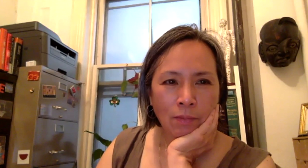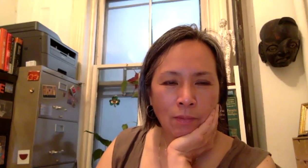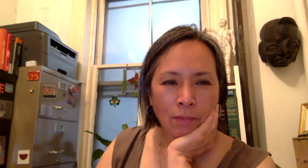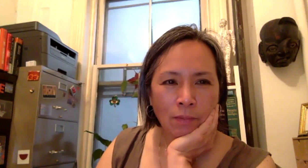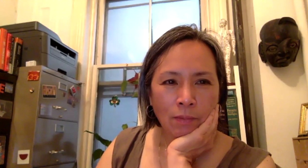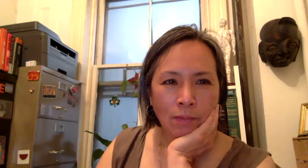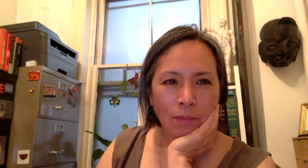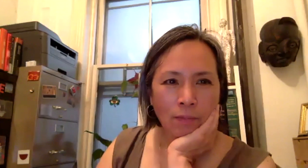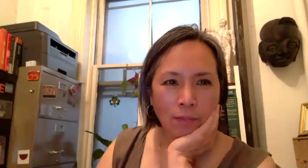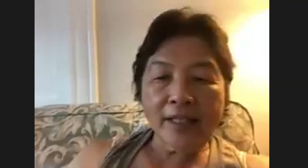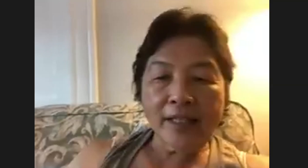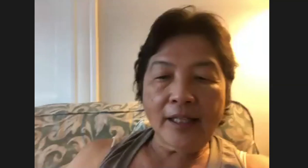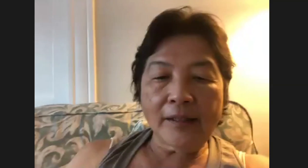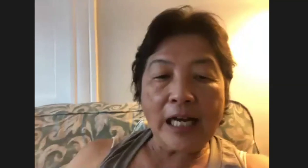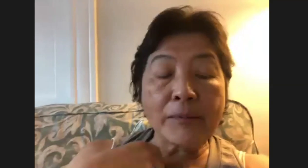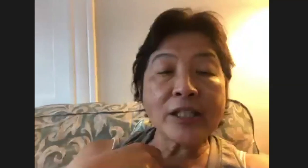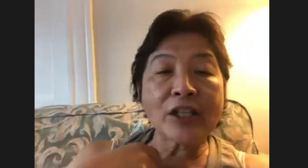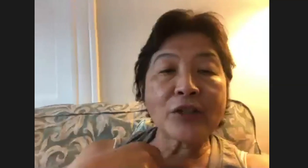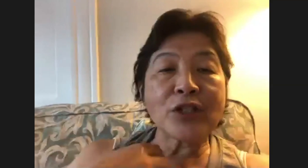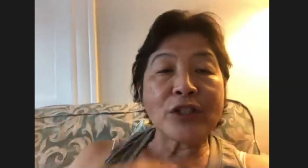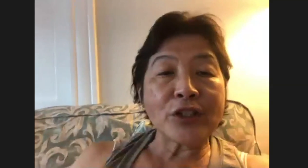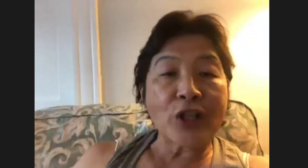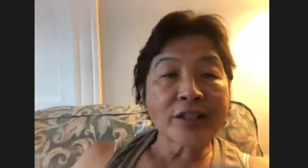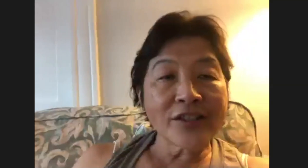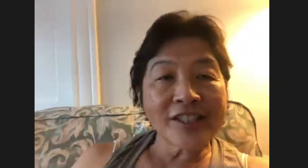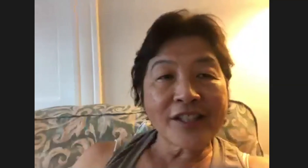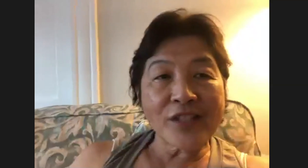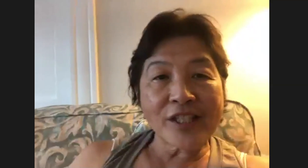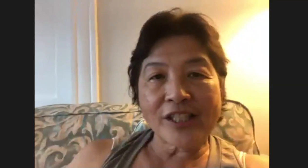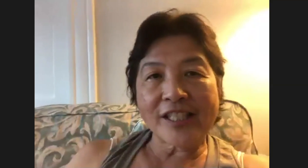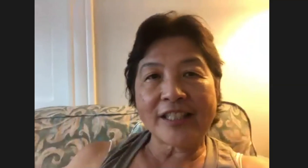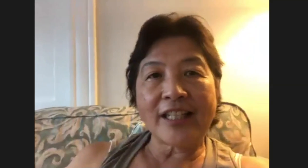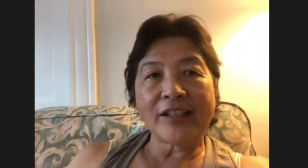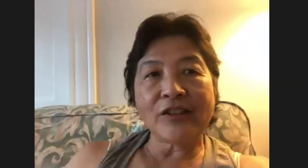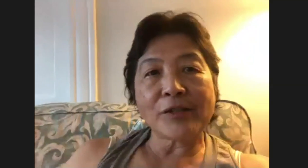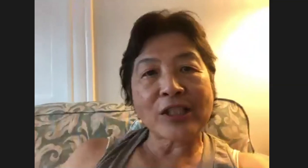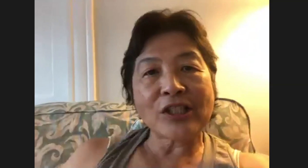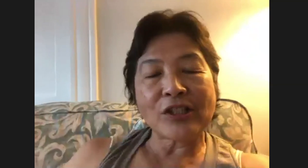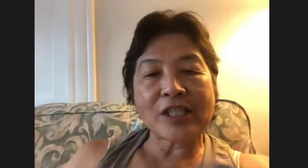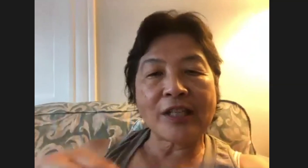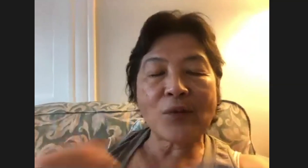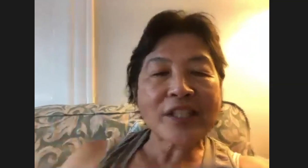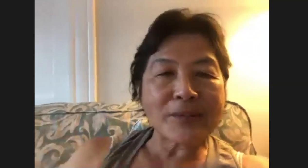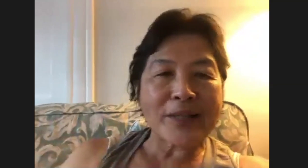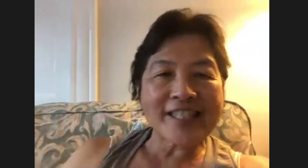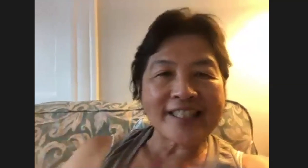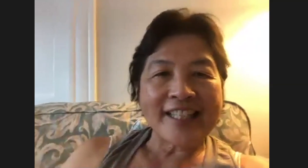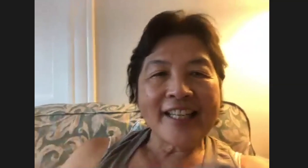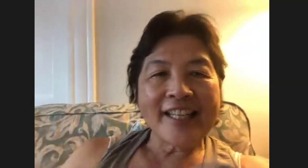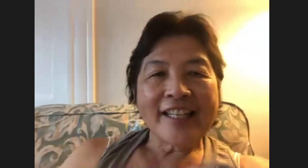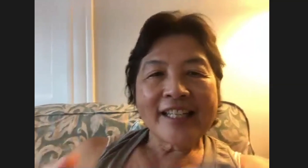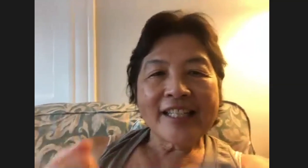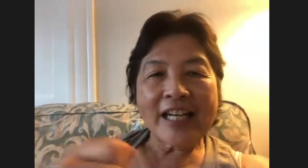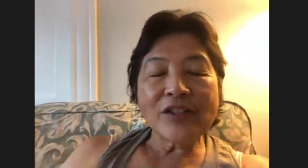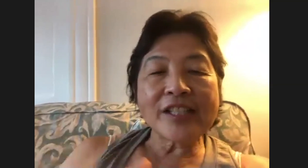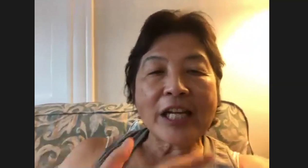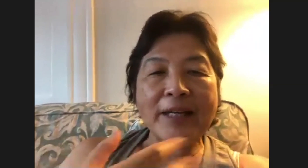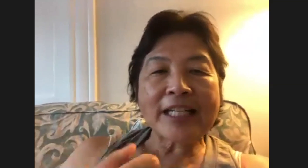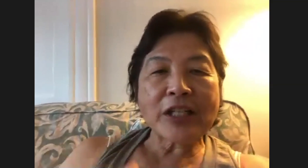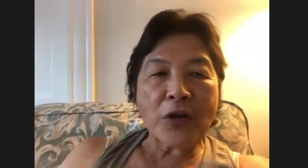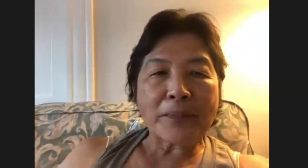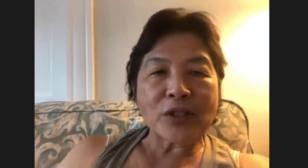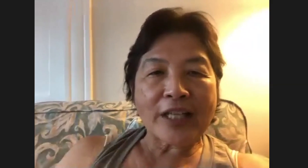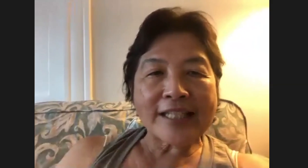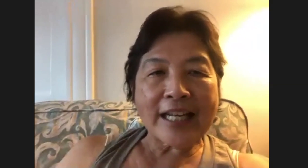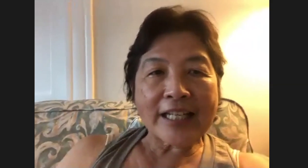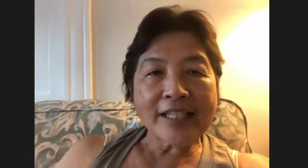My uncles all were, but all my generation, they're doctors, they're physicians and nurse practitioners in Western medicine. I used to say to my cousin